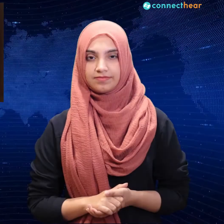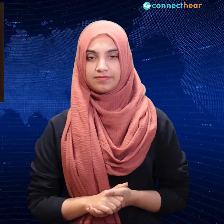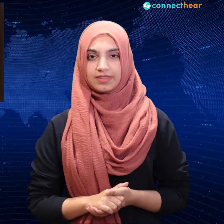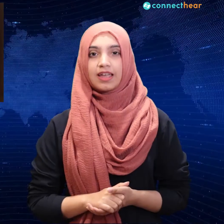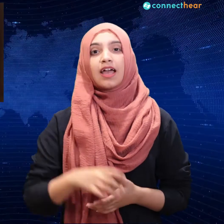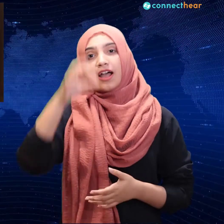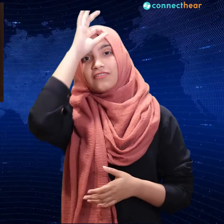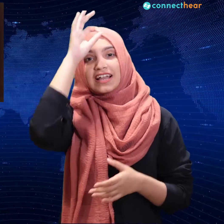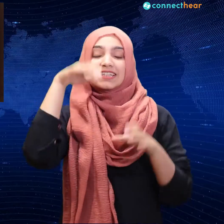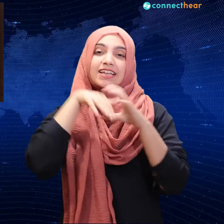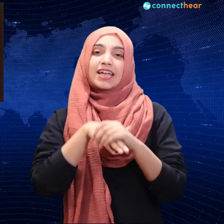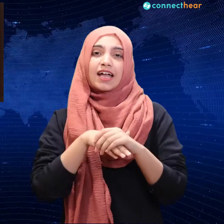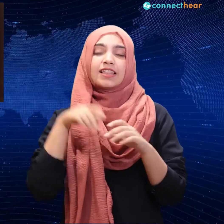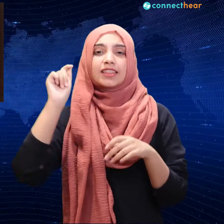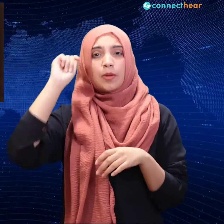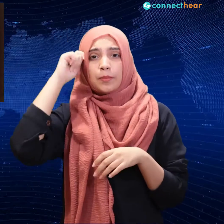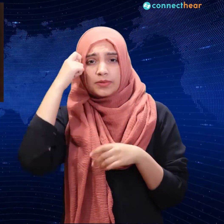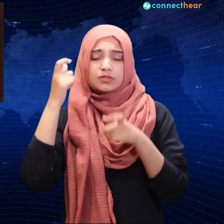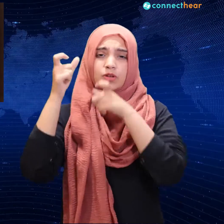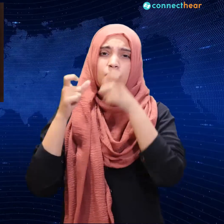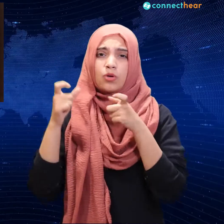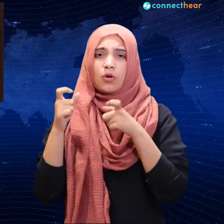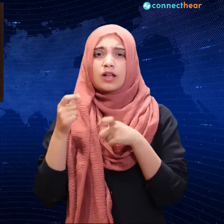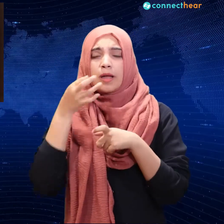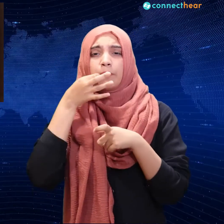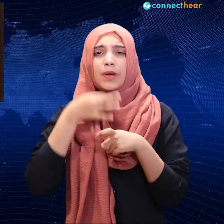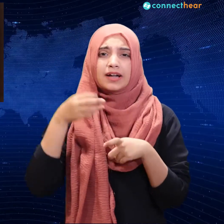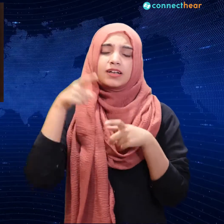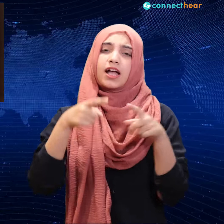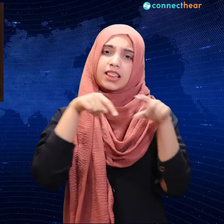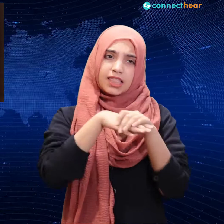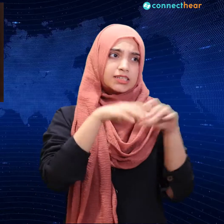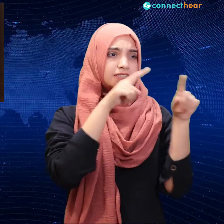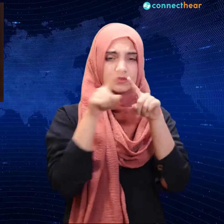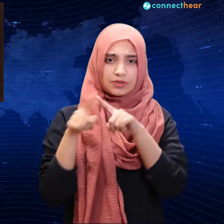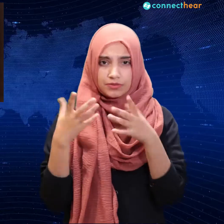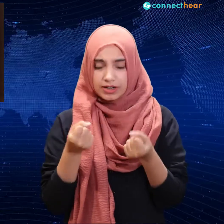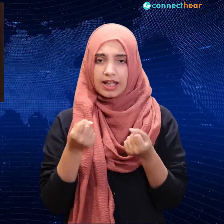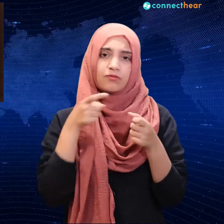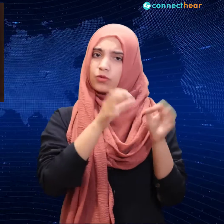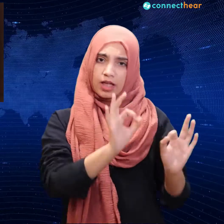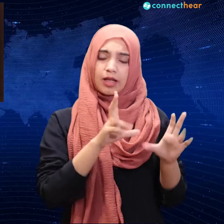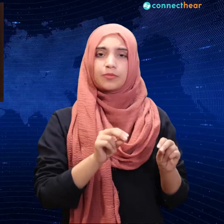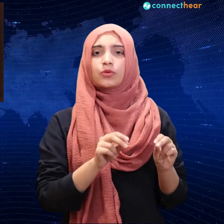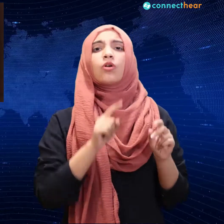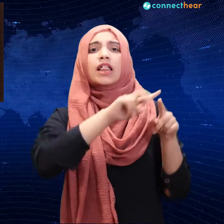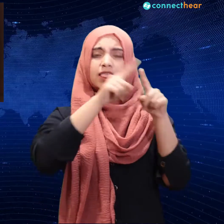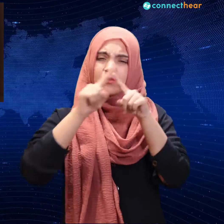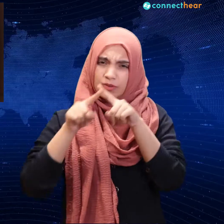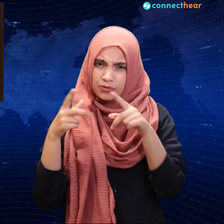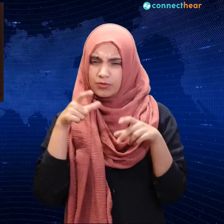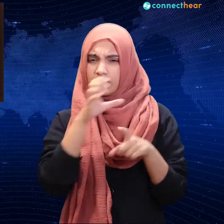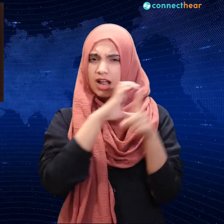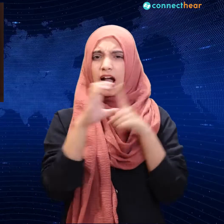Soon is only about 45–50%. They are Tajiks, they are Hazara, they are Uzbeks. So unless it's